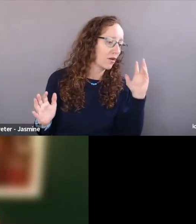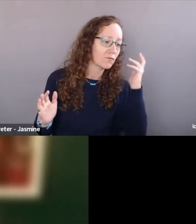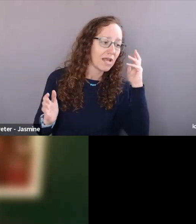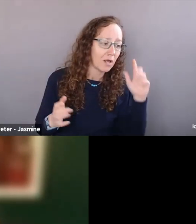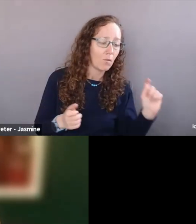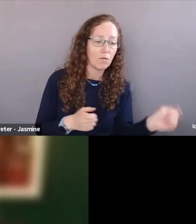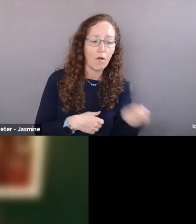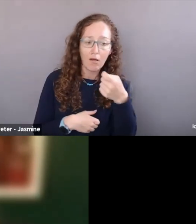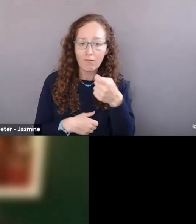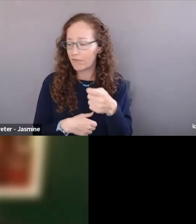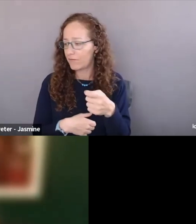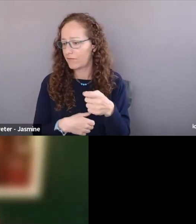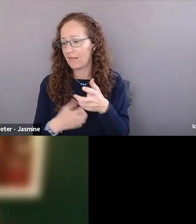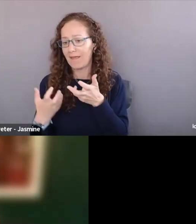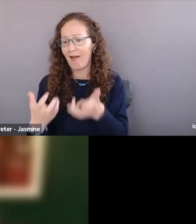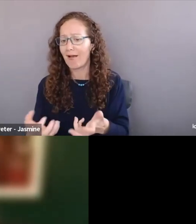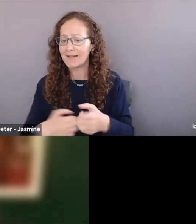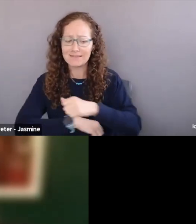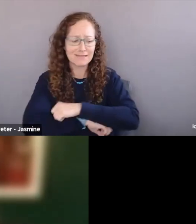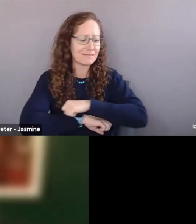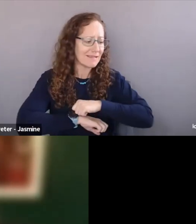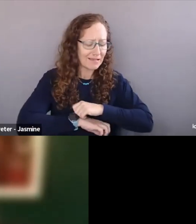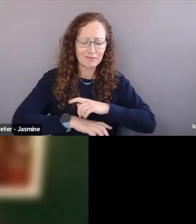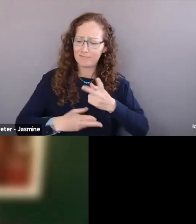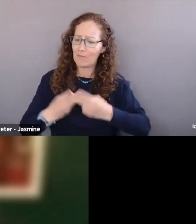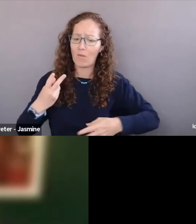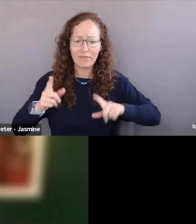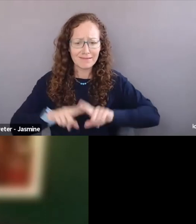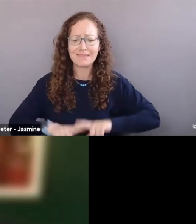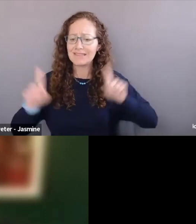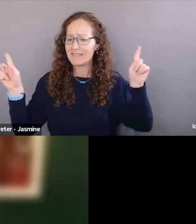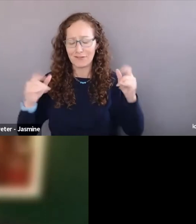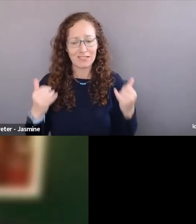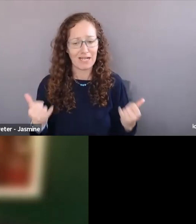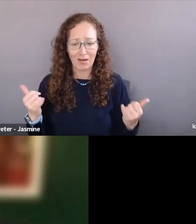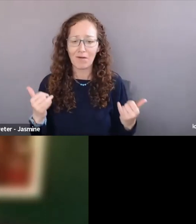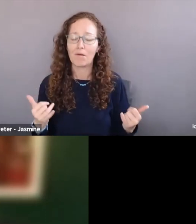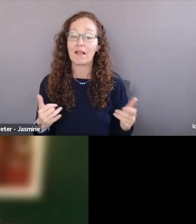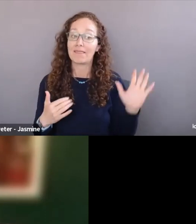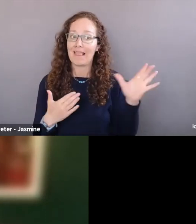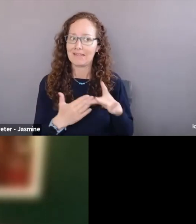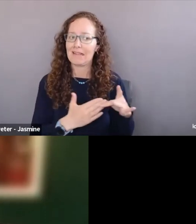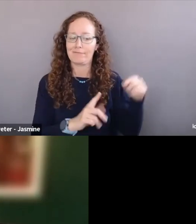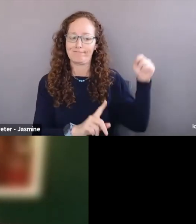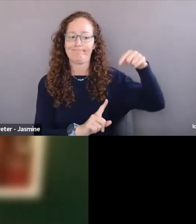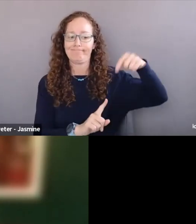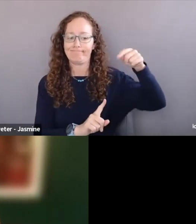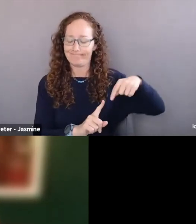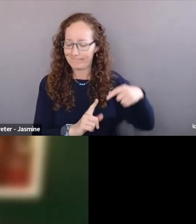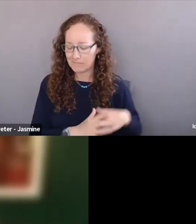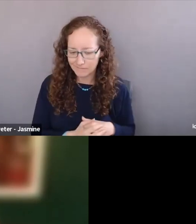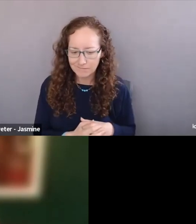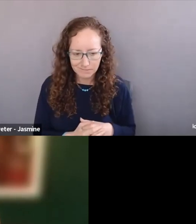looked different. And, that's what leadership is about. It's about finding